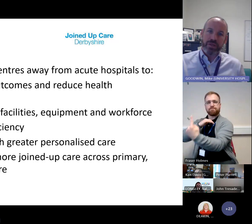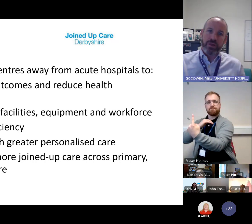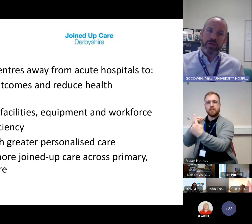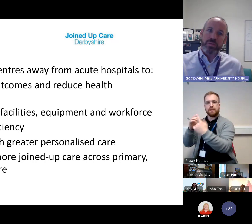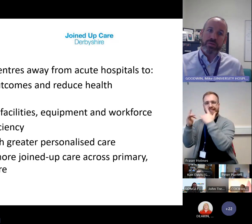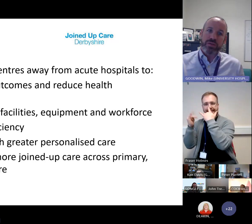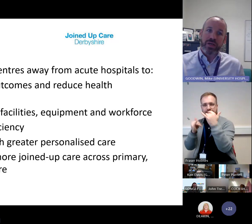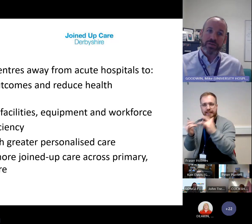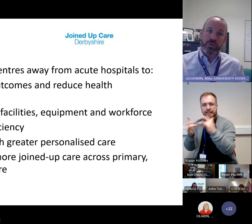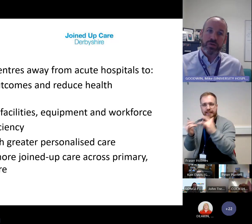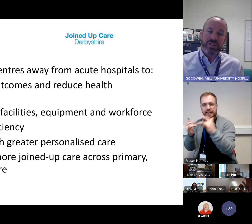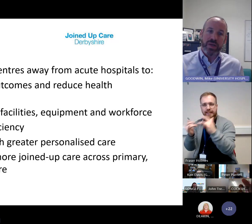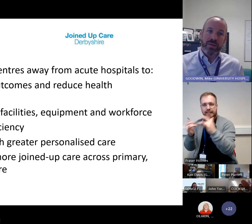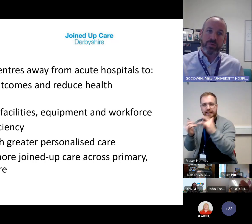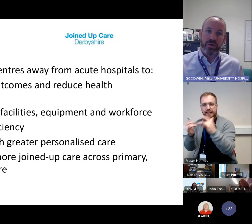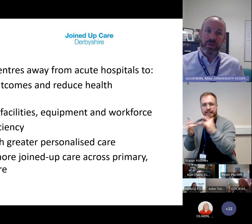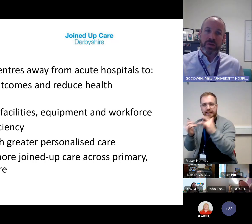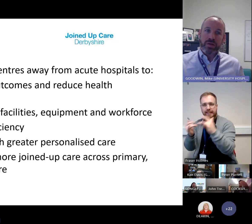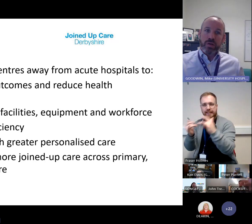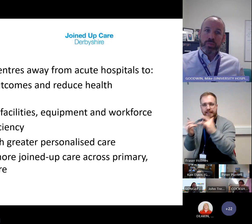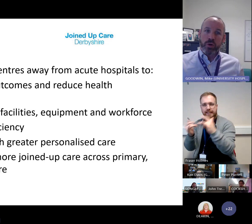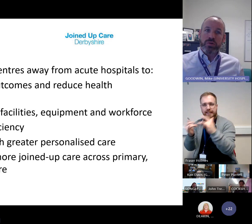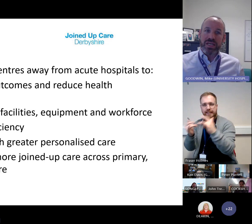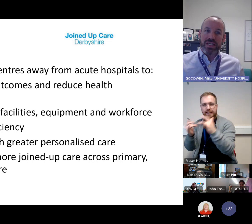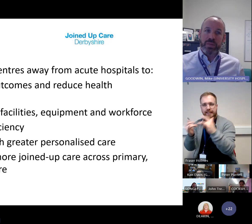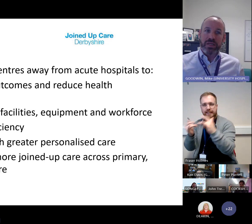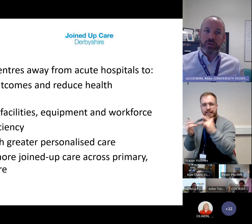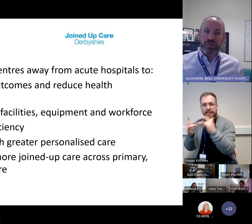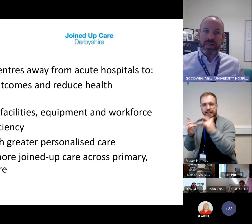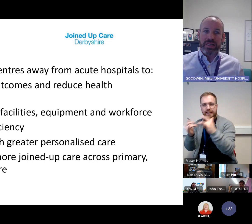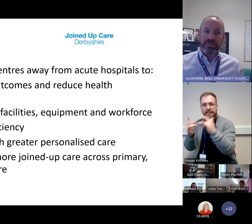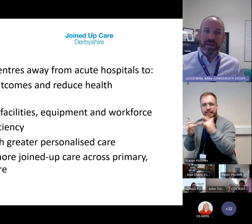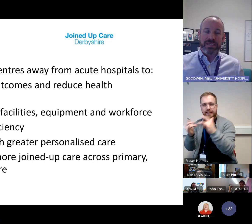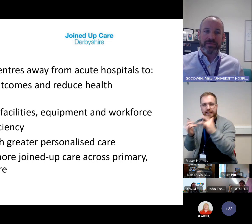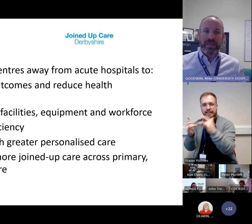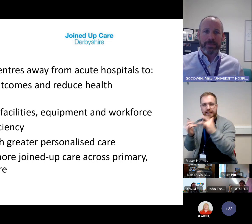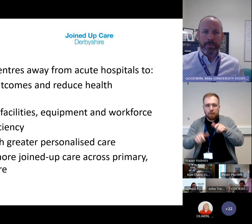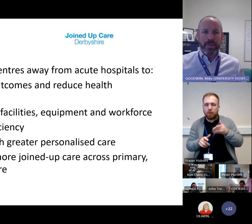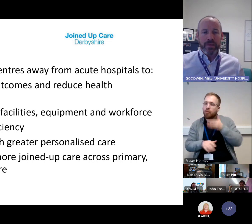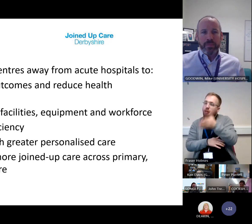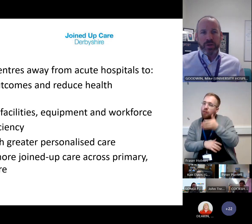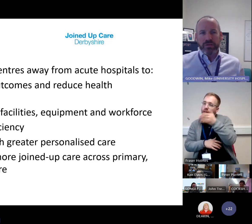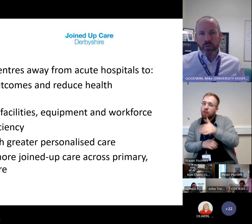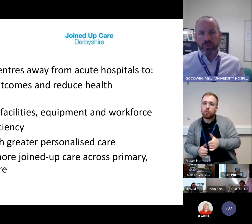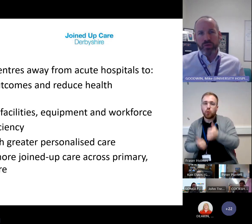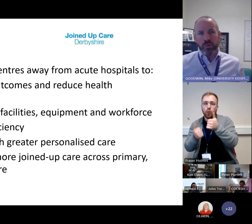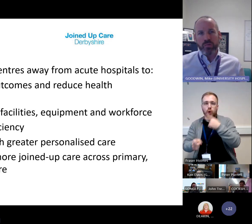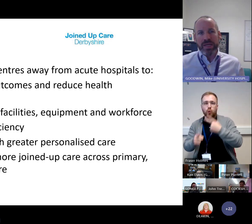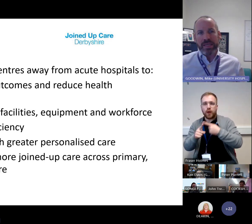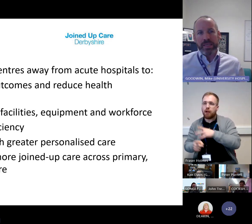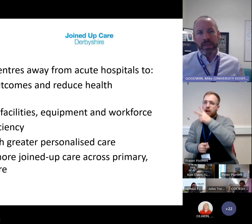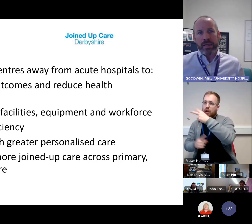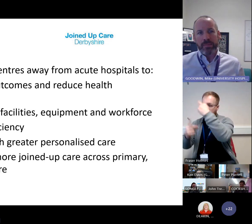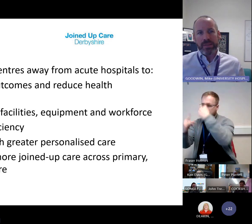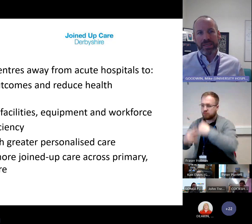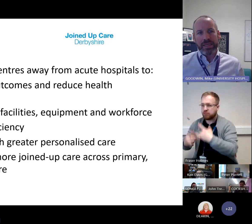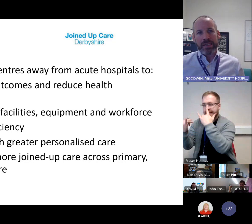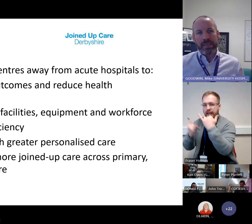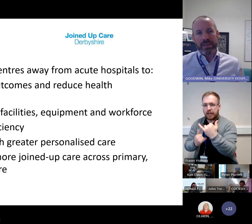away from the acute hospital sites for us to be able to process patients really effectively. But it's also